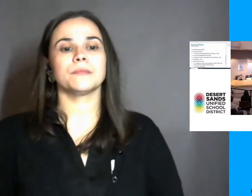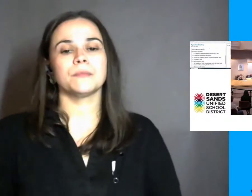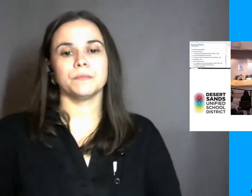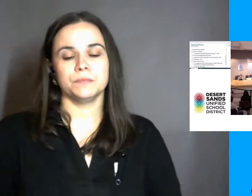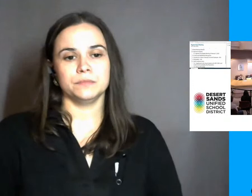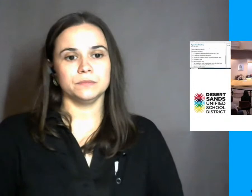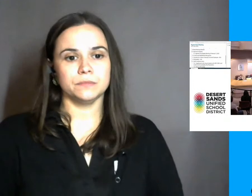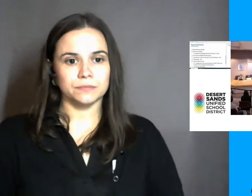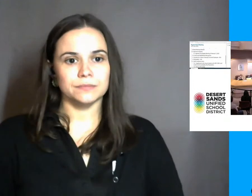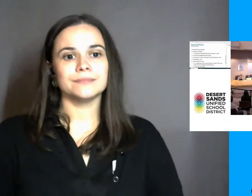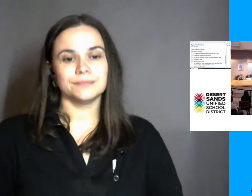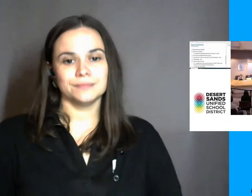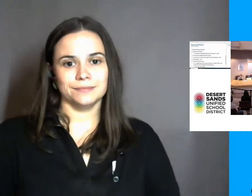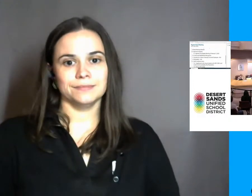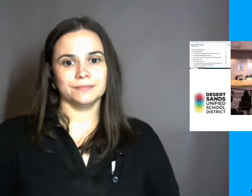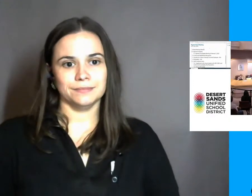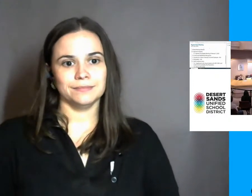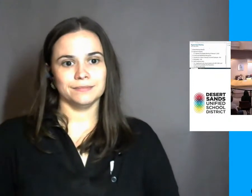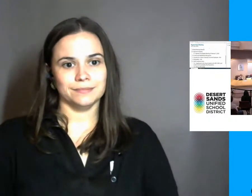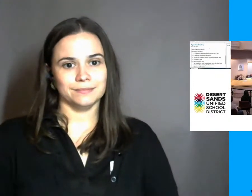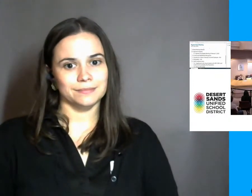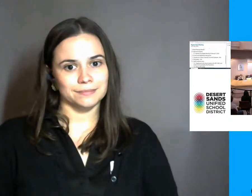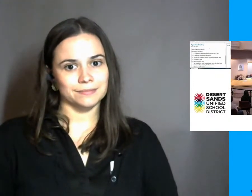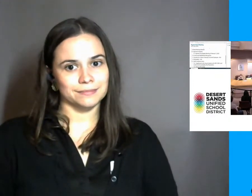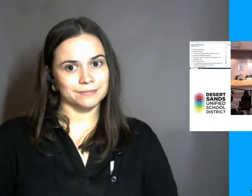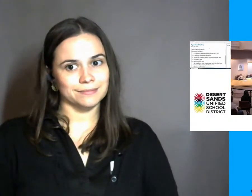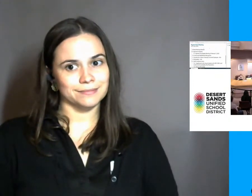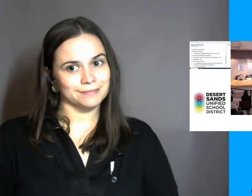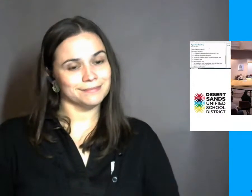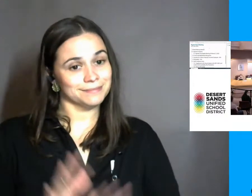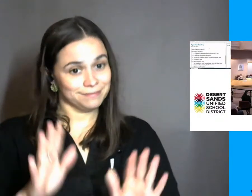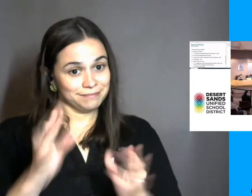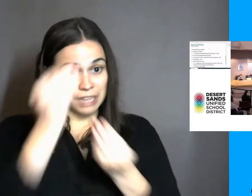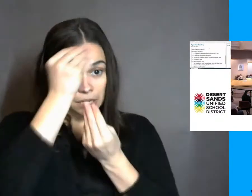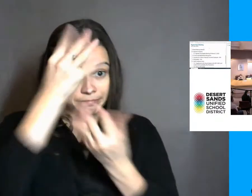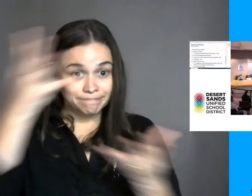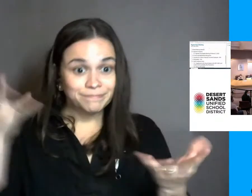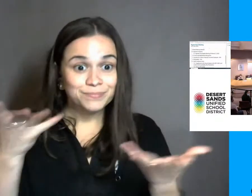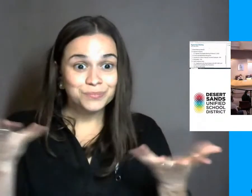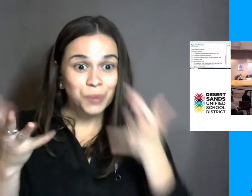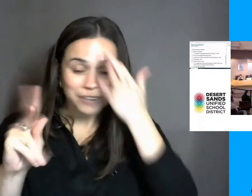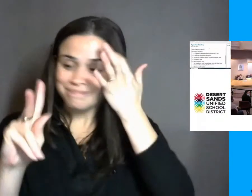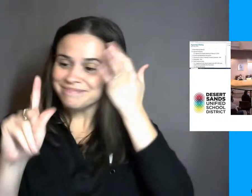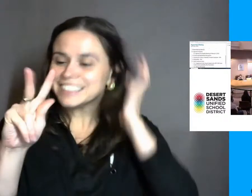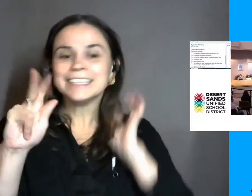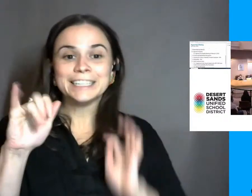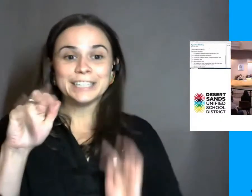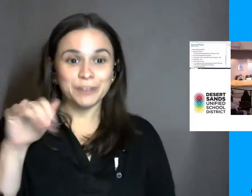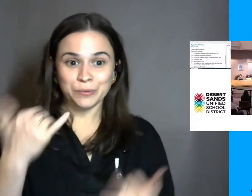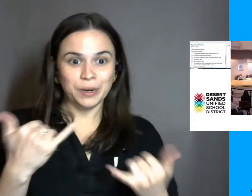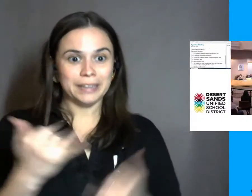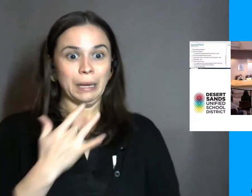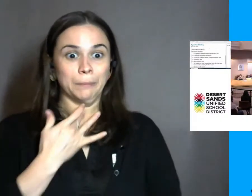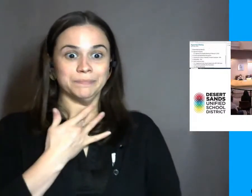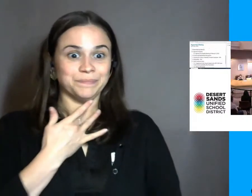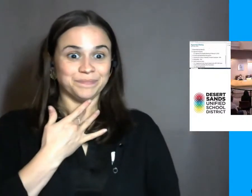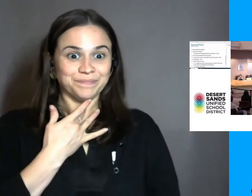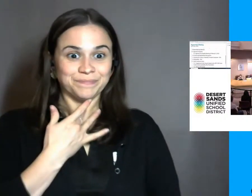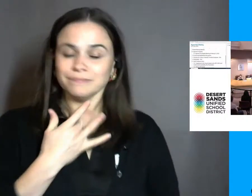I want you to know it's very unusual for Kevin to be speechless, but there you go. Mm-hmm. It's a red letter